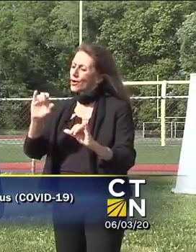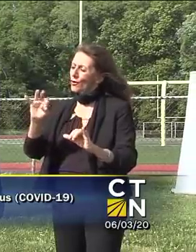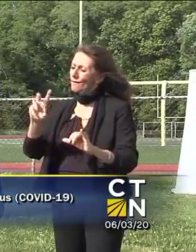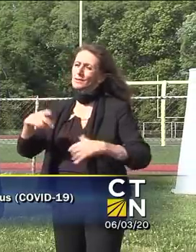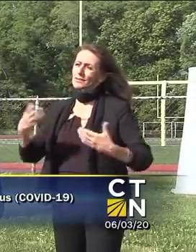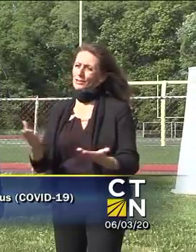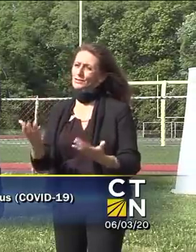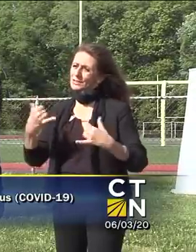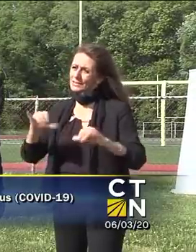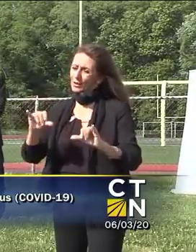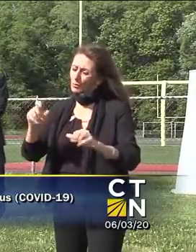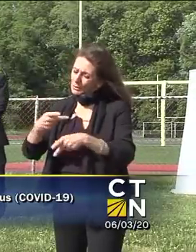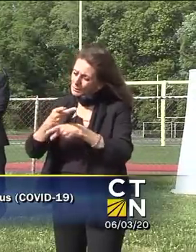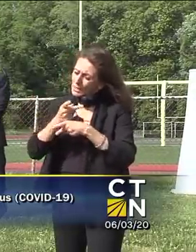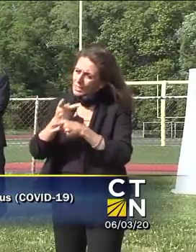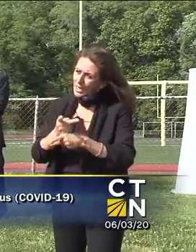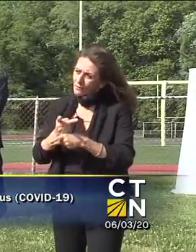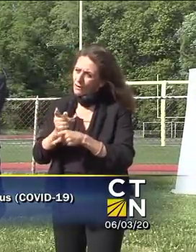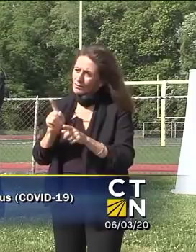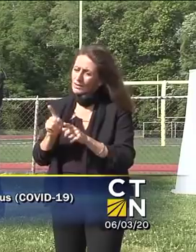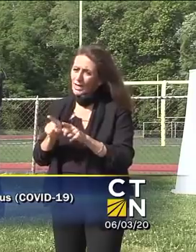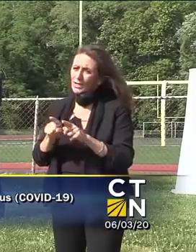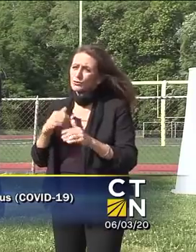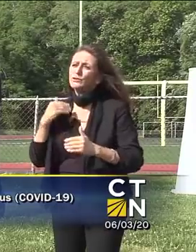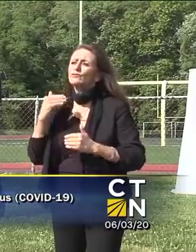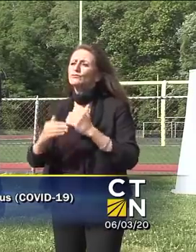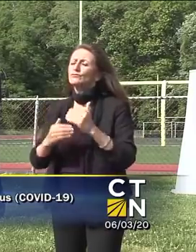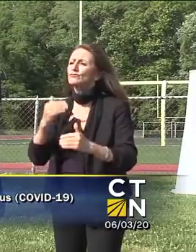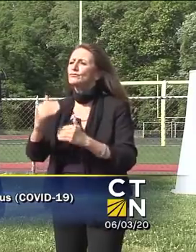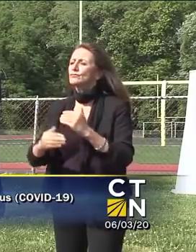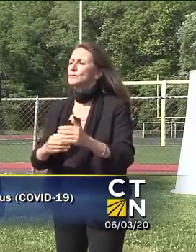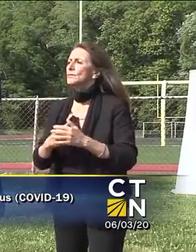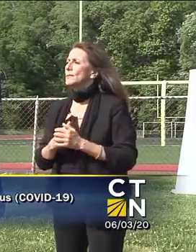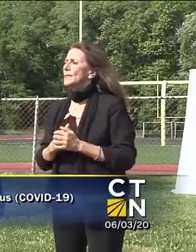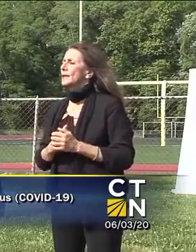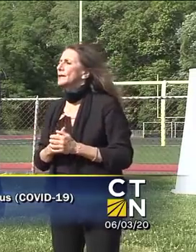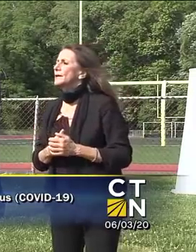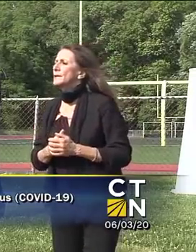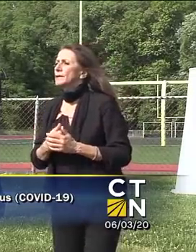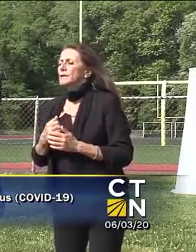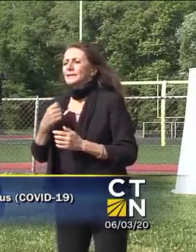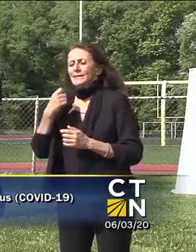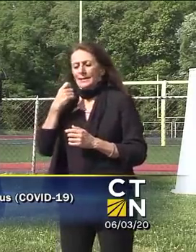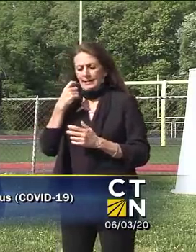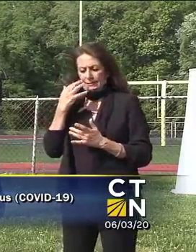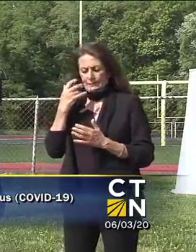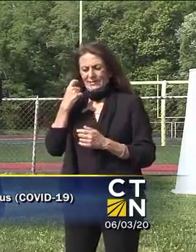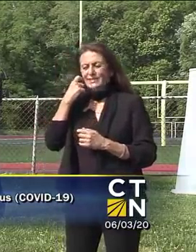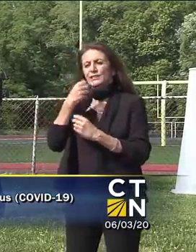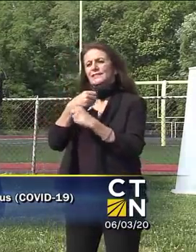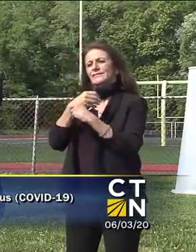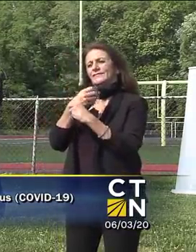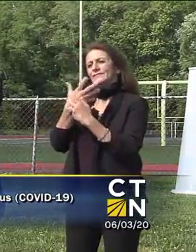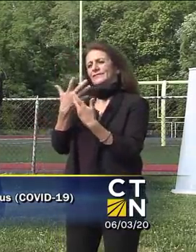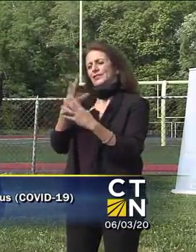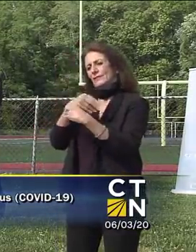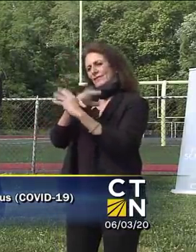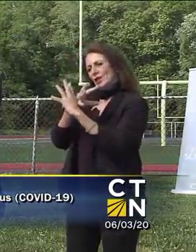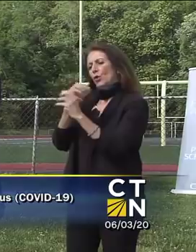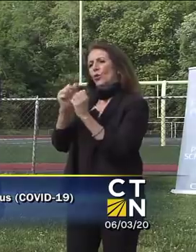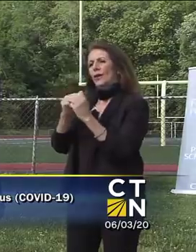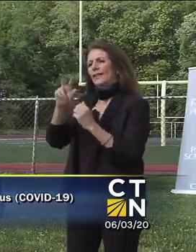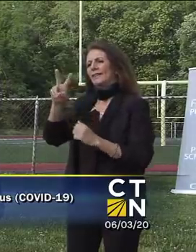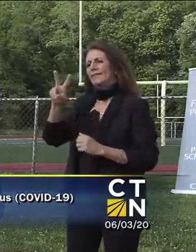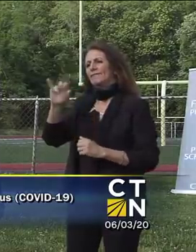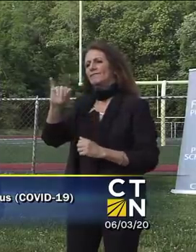forward. I could just tell you that we just had our video conference with the vice president and